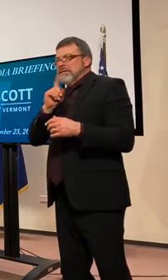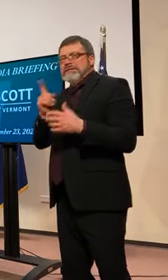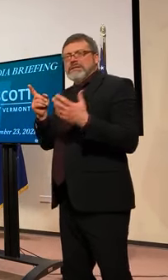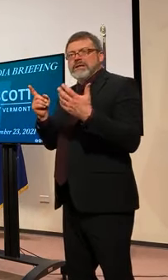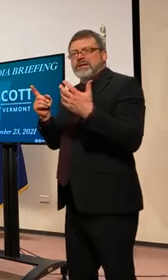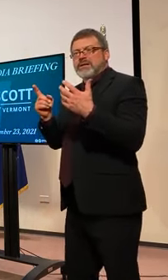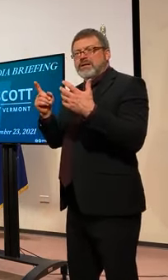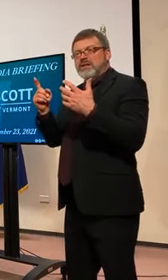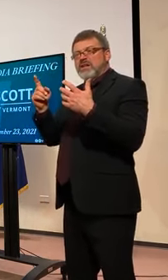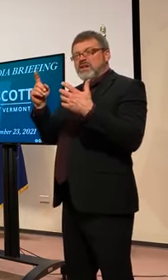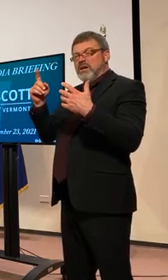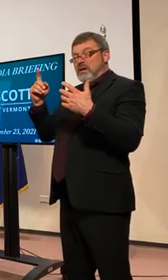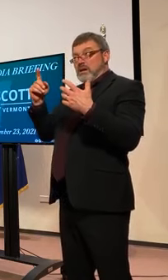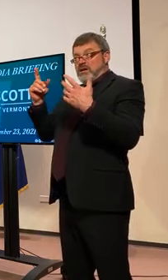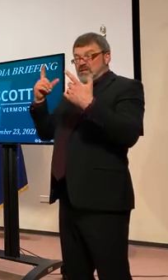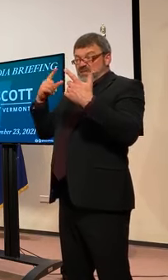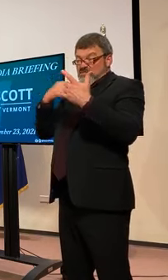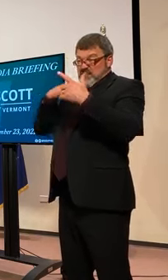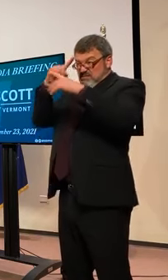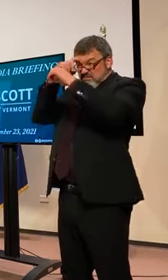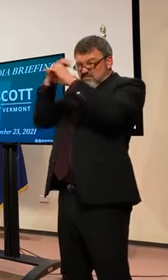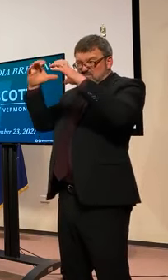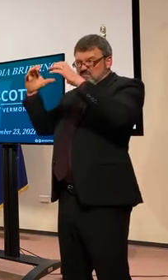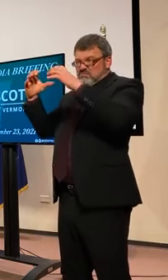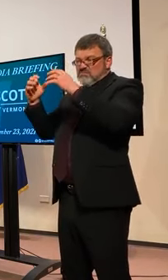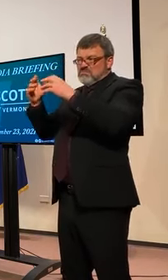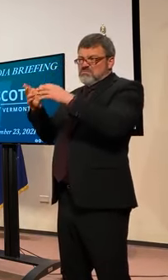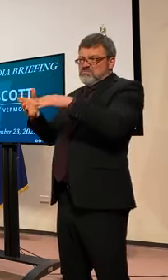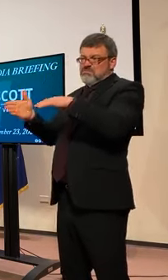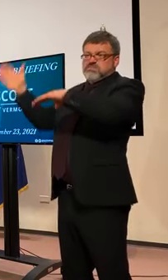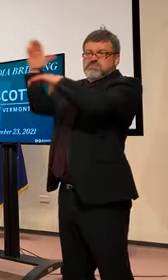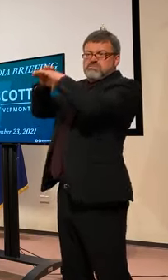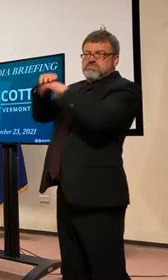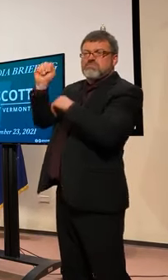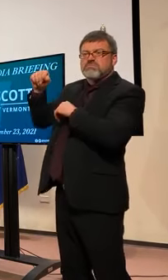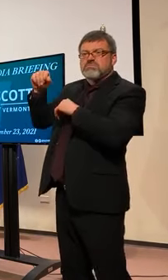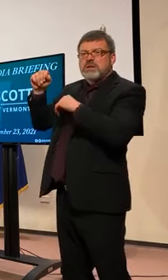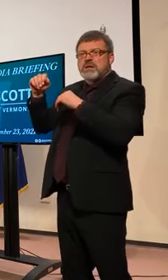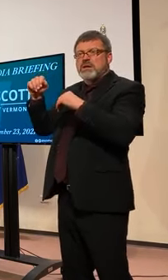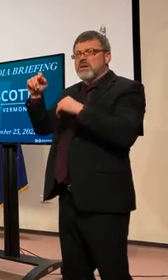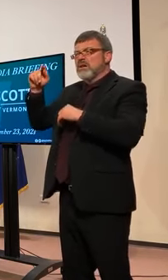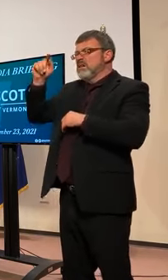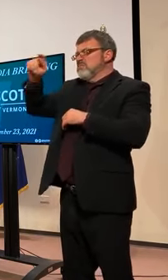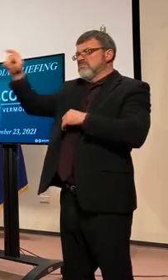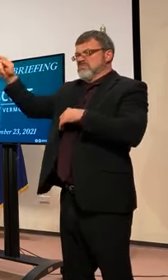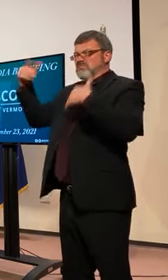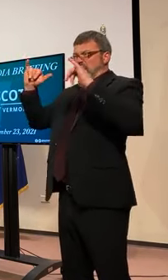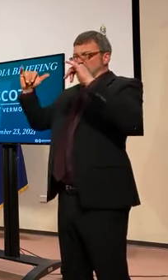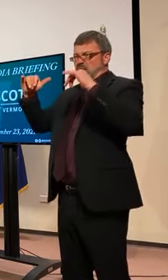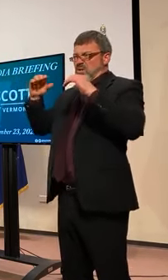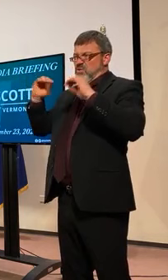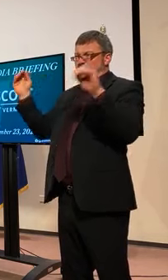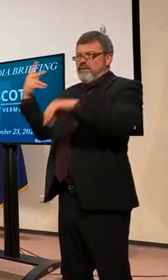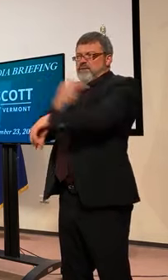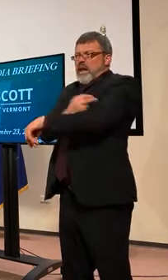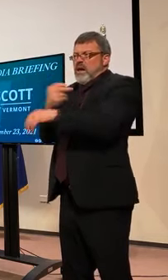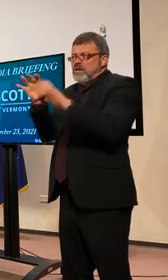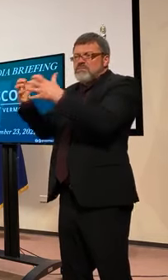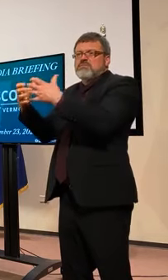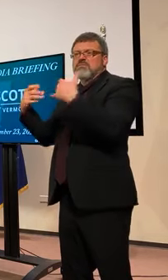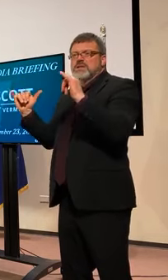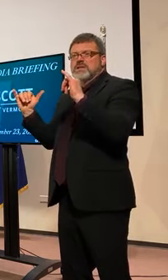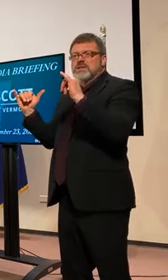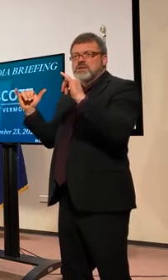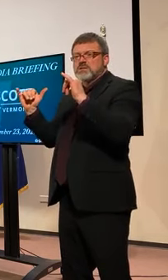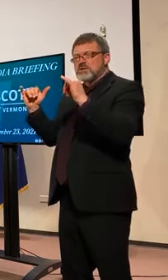expected because there are still a number of people unvaccinated at this point in time, so upwards to 100,000